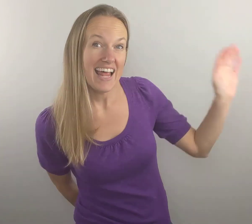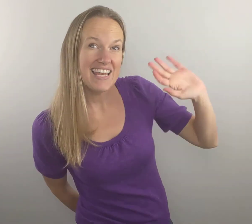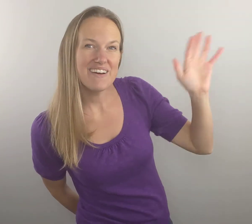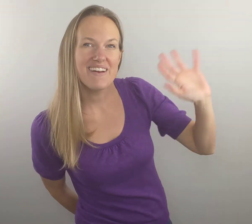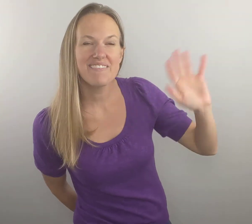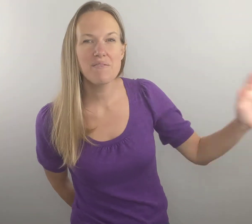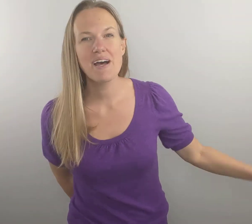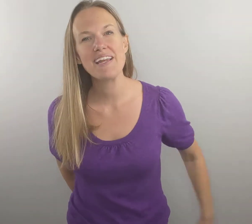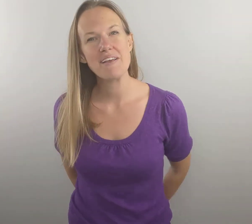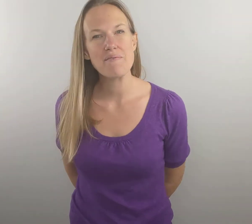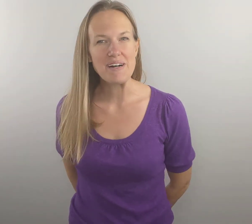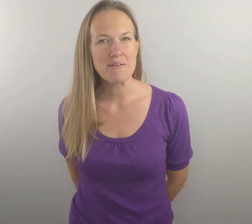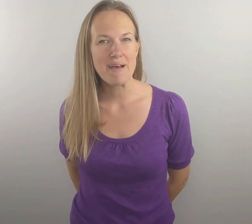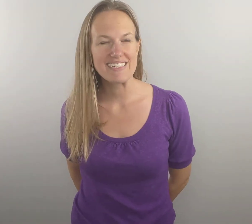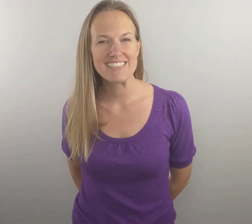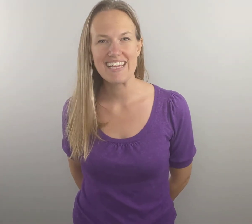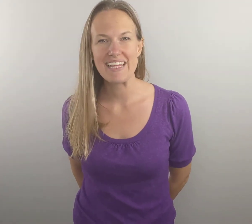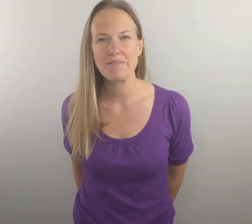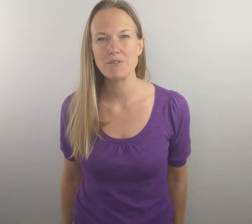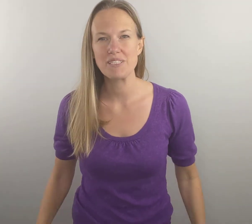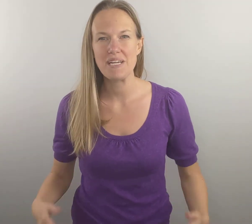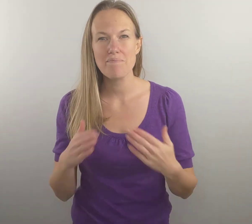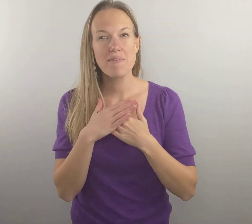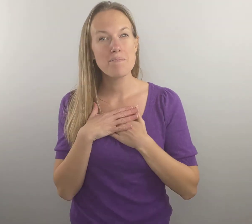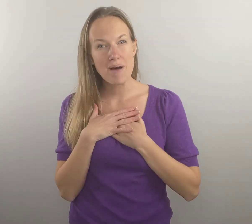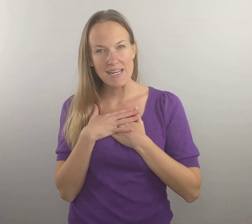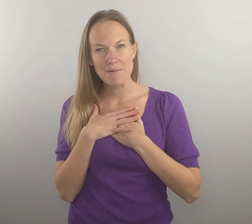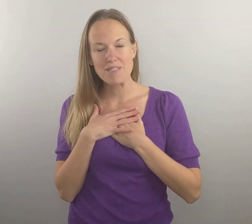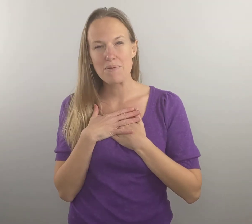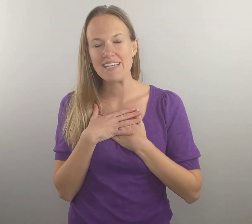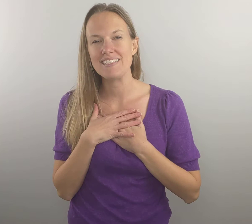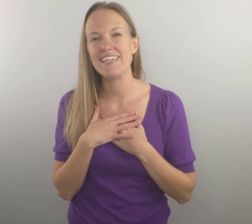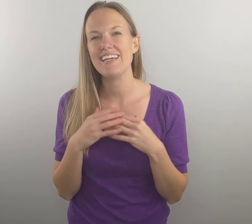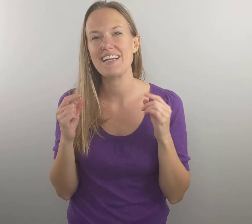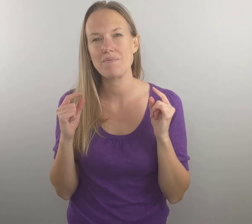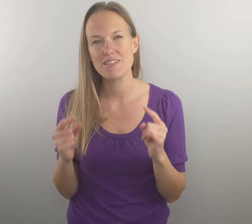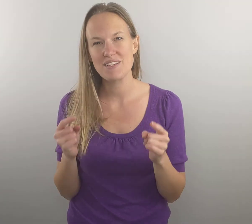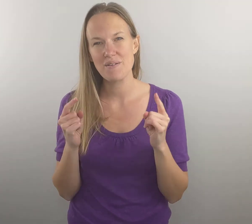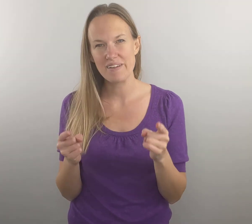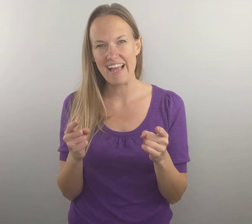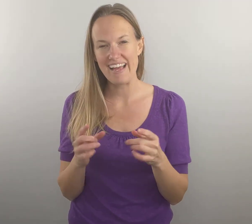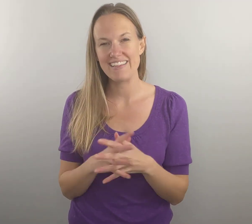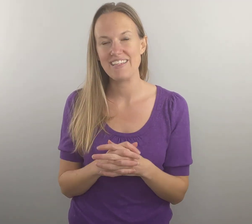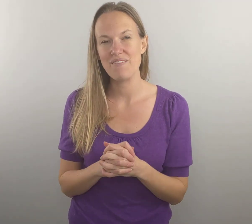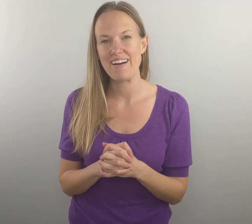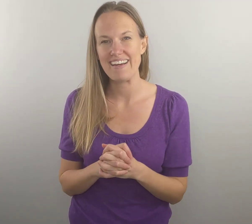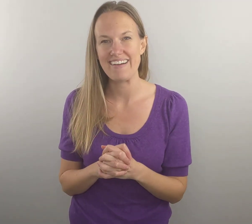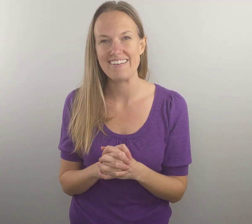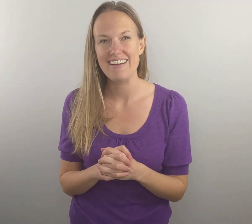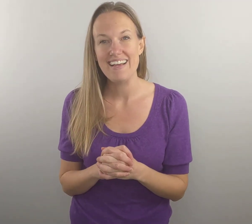Hello everyone and welcome back to Sign Language Worship. My name is Mandy and I'm so glad that you are here.